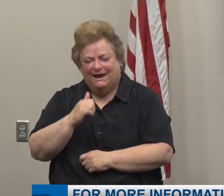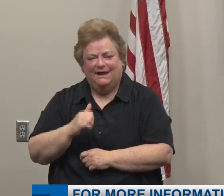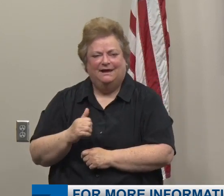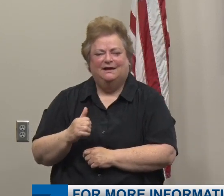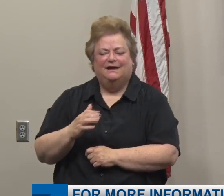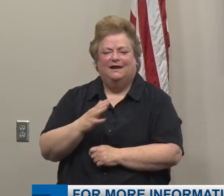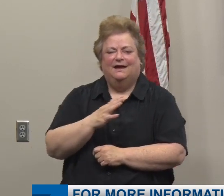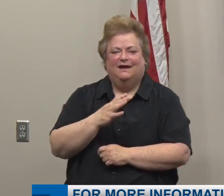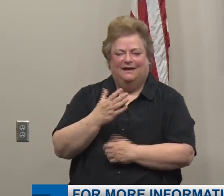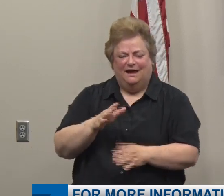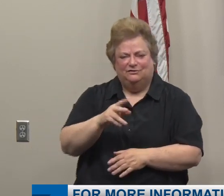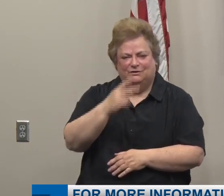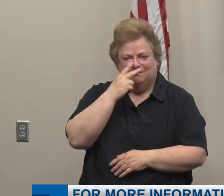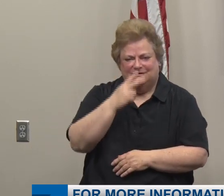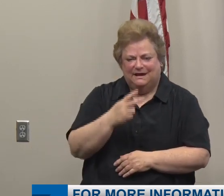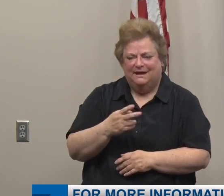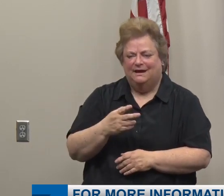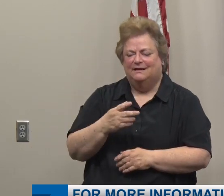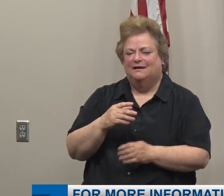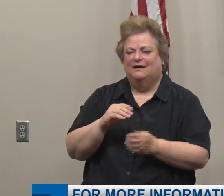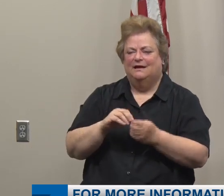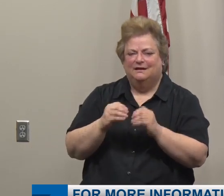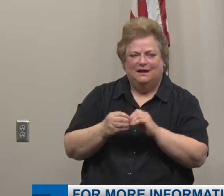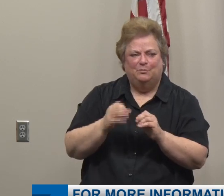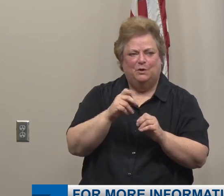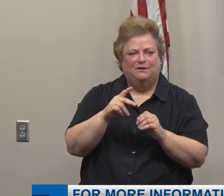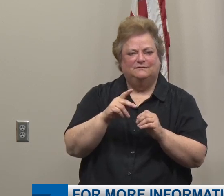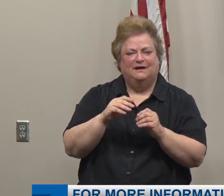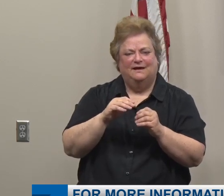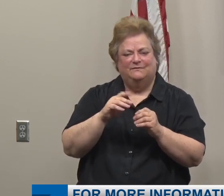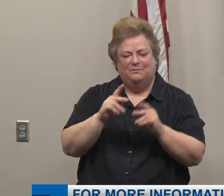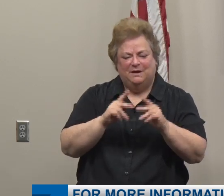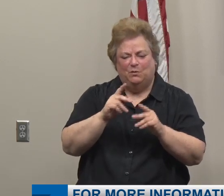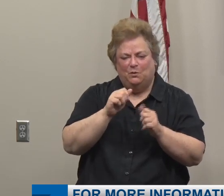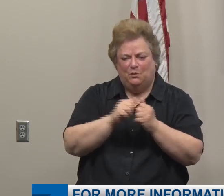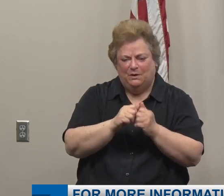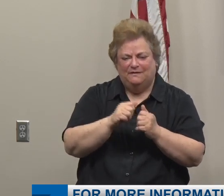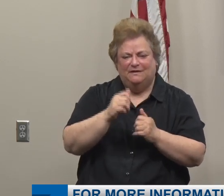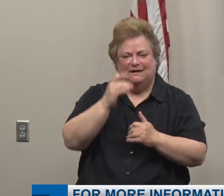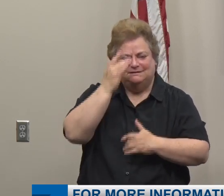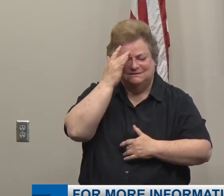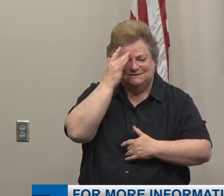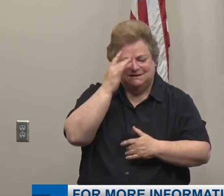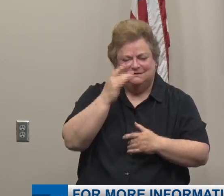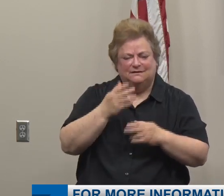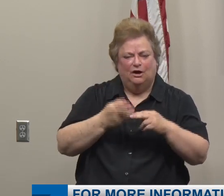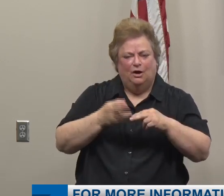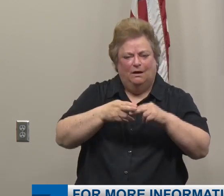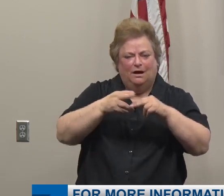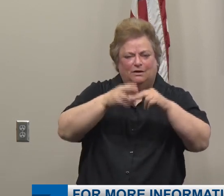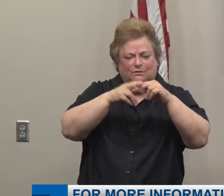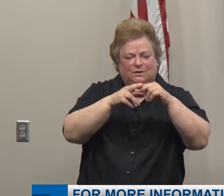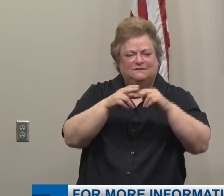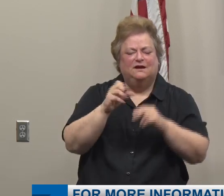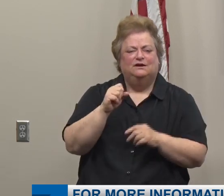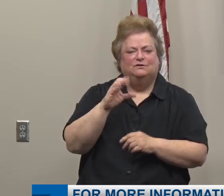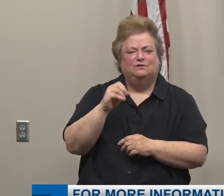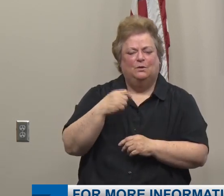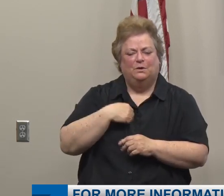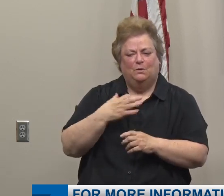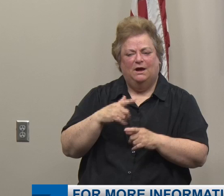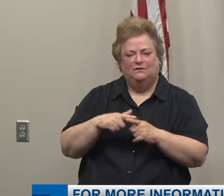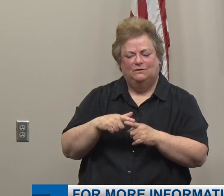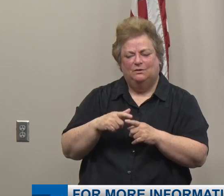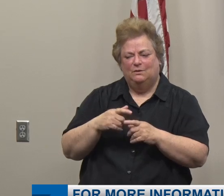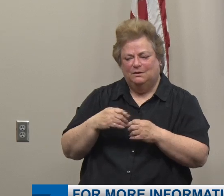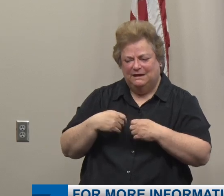you've seen in the number of people reporting that they have been diagnosed with Cova 19 so we will do our best to get the kind of information that will help